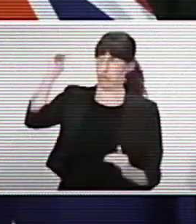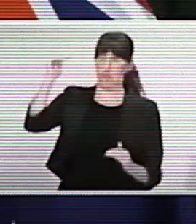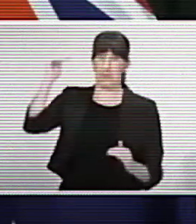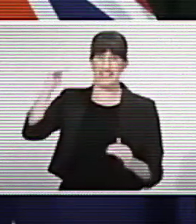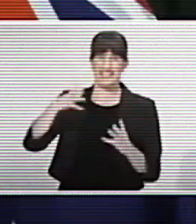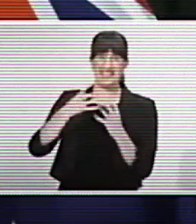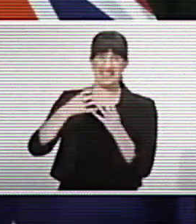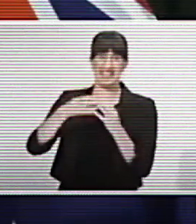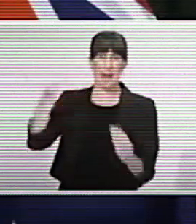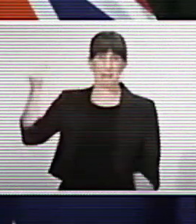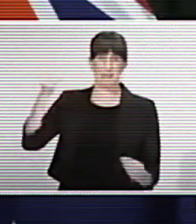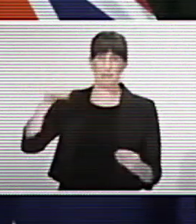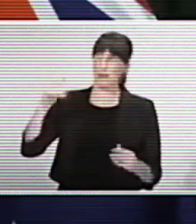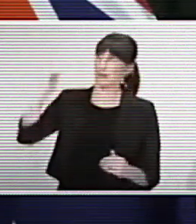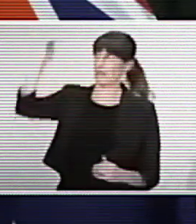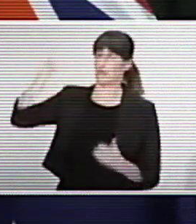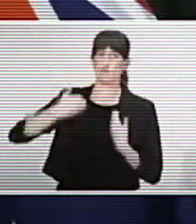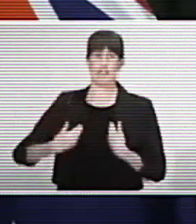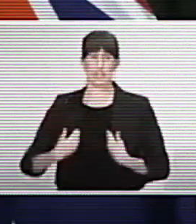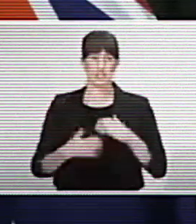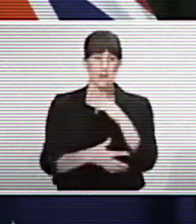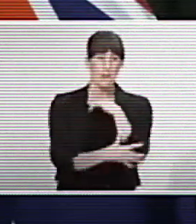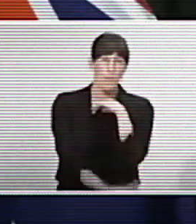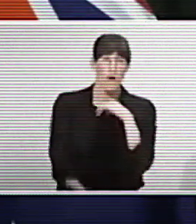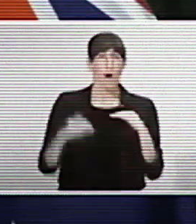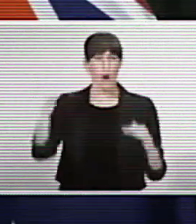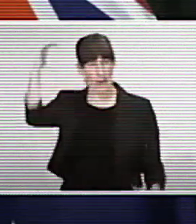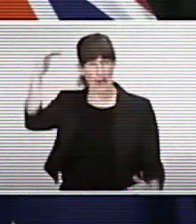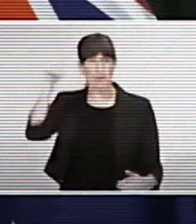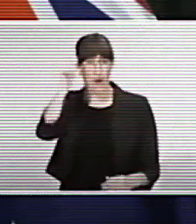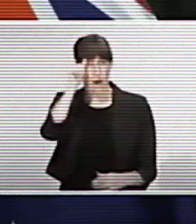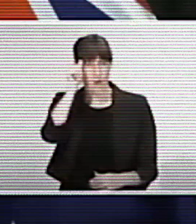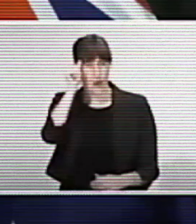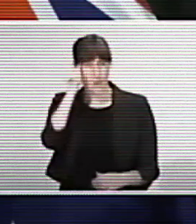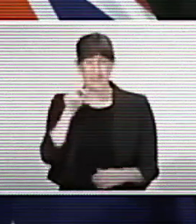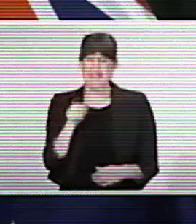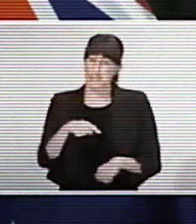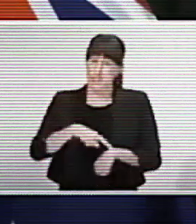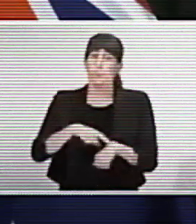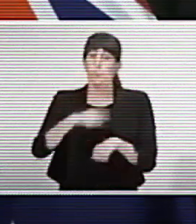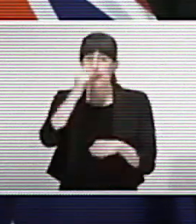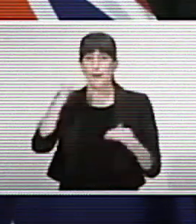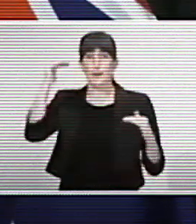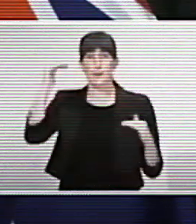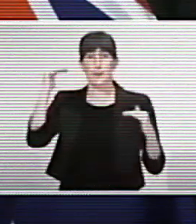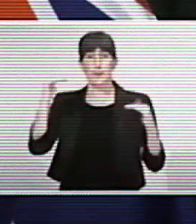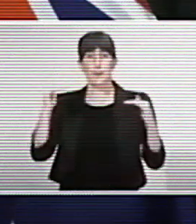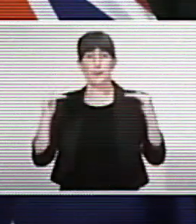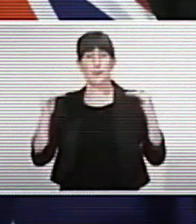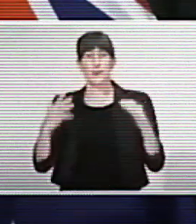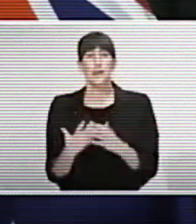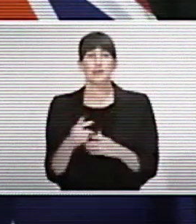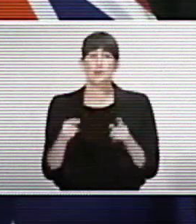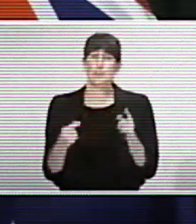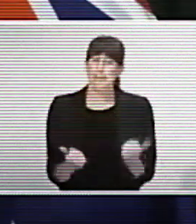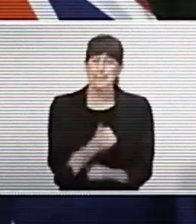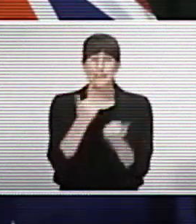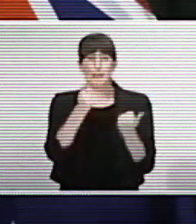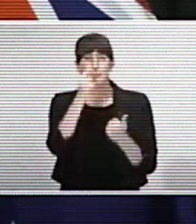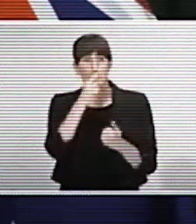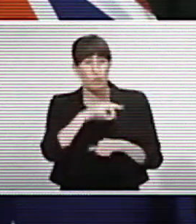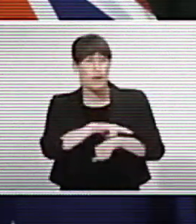now. Of course, many people in our public sector are our frontline essential workers, nurses, police, healthcare professionals. We